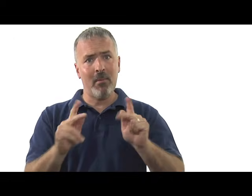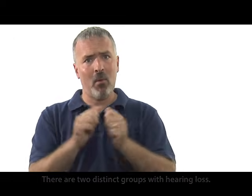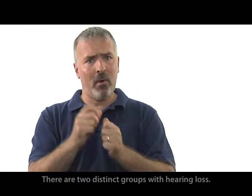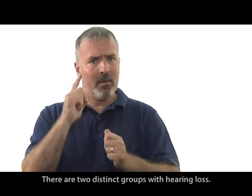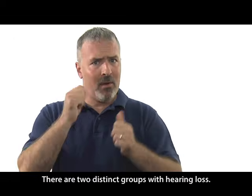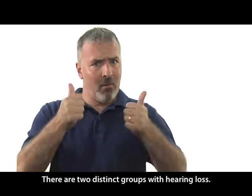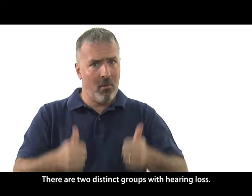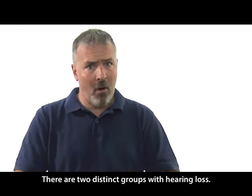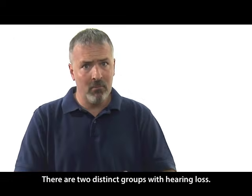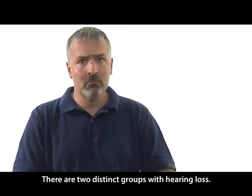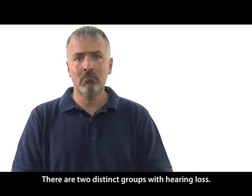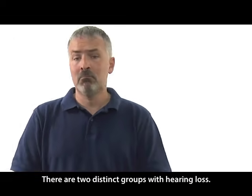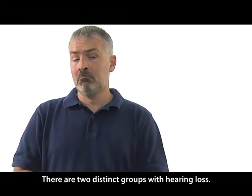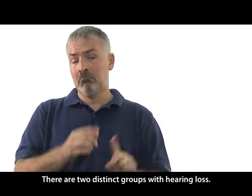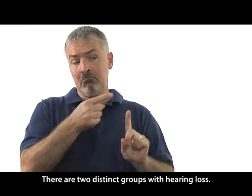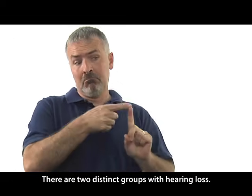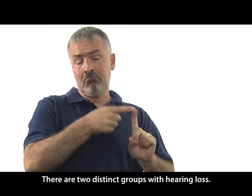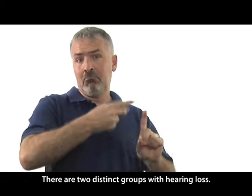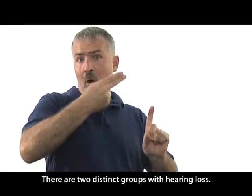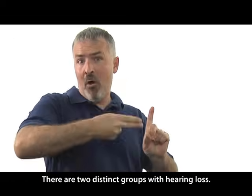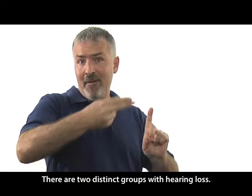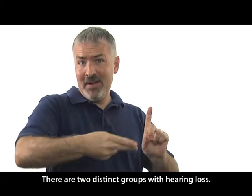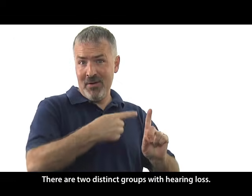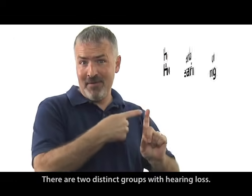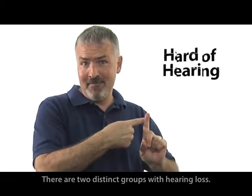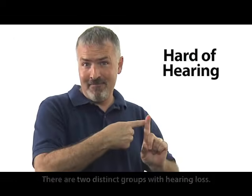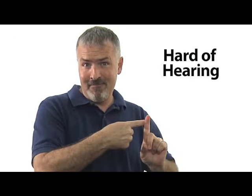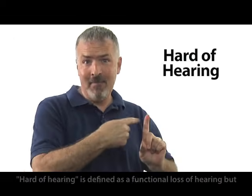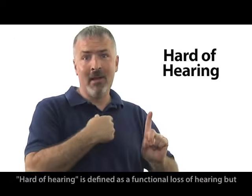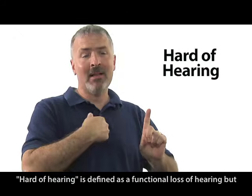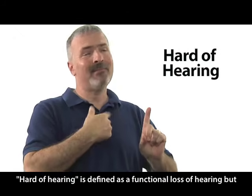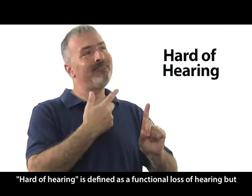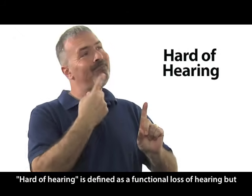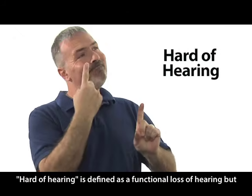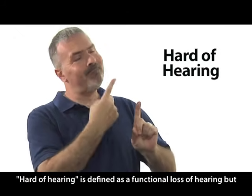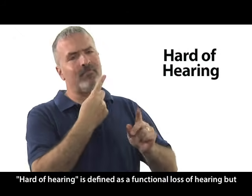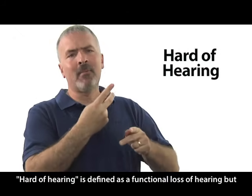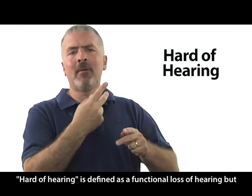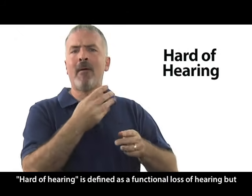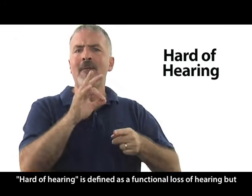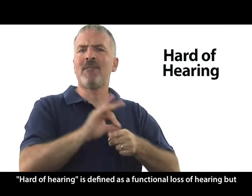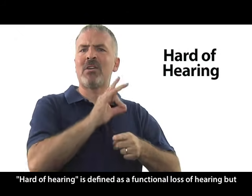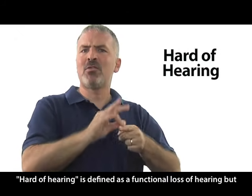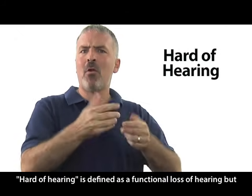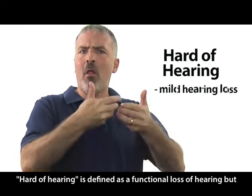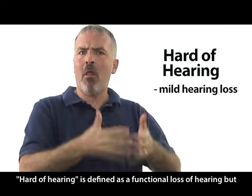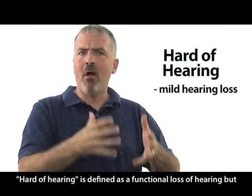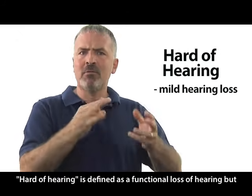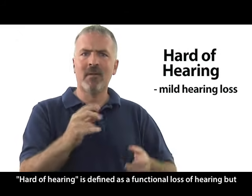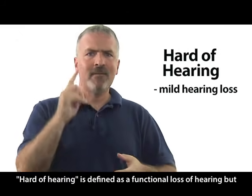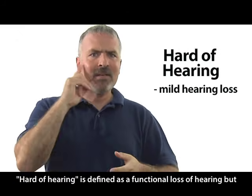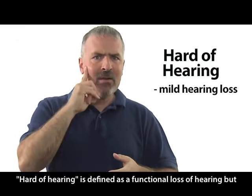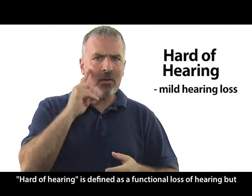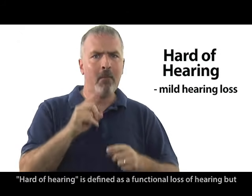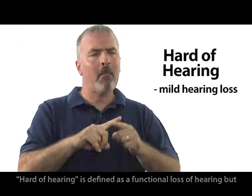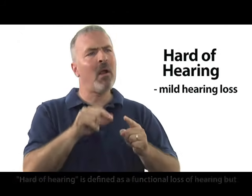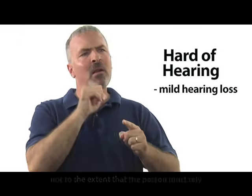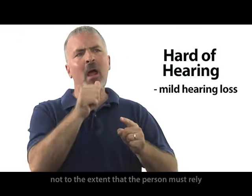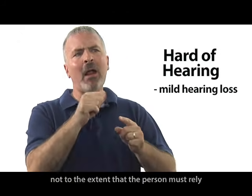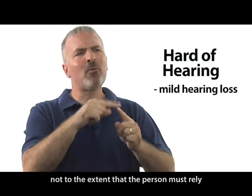There are two distinct groups with hearing loss. Hard of hearing is defined as a functional loss of hearing, but not to